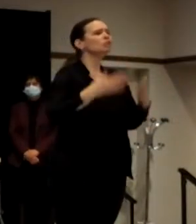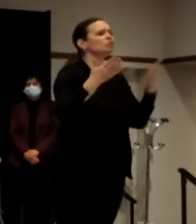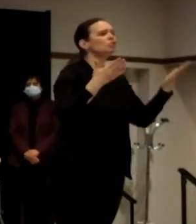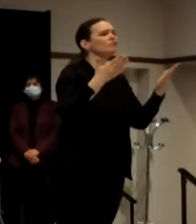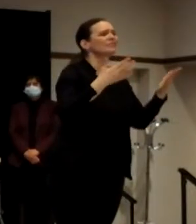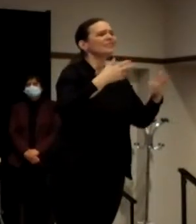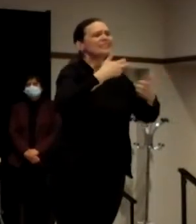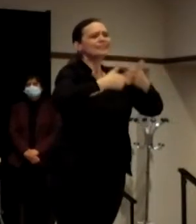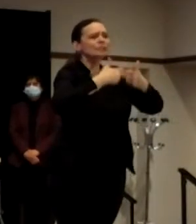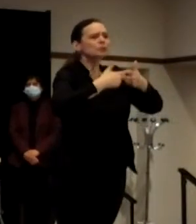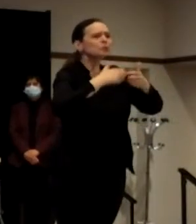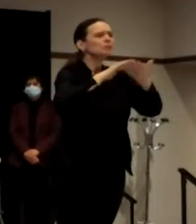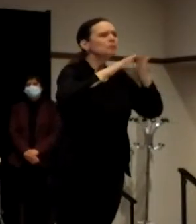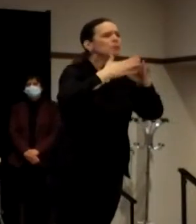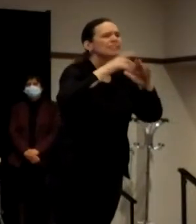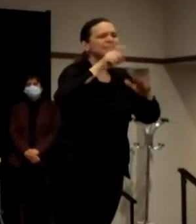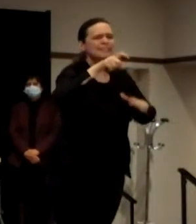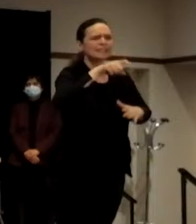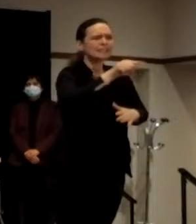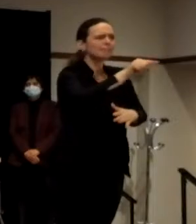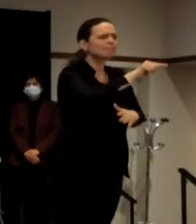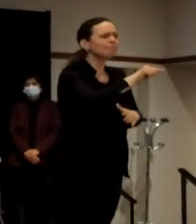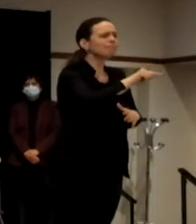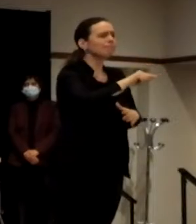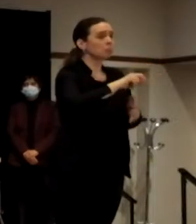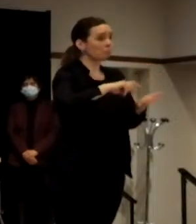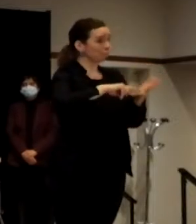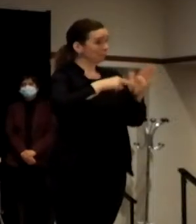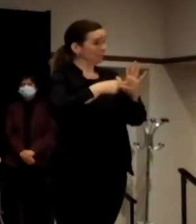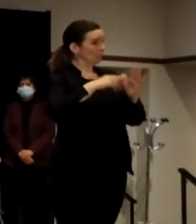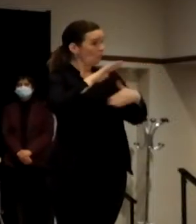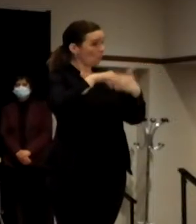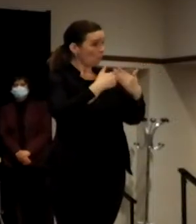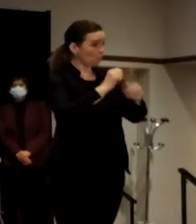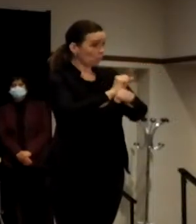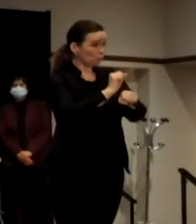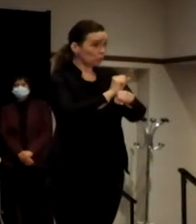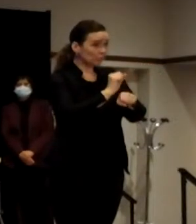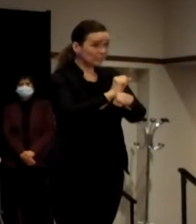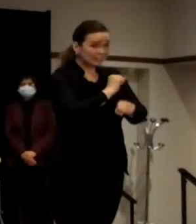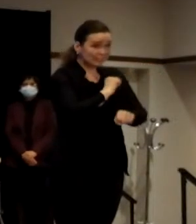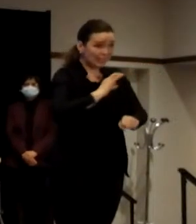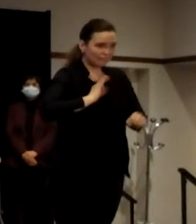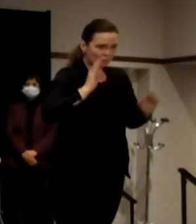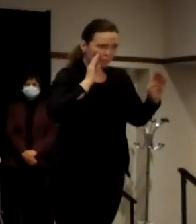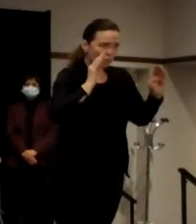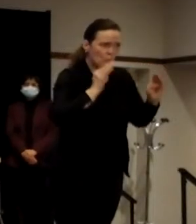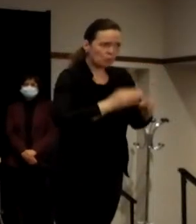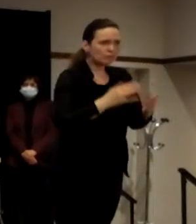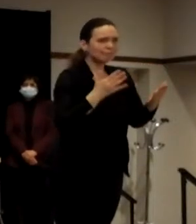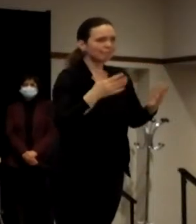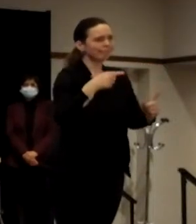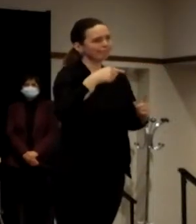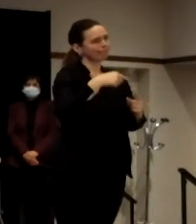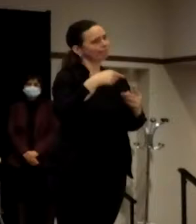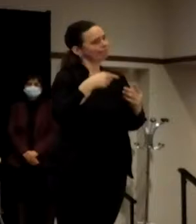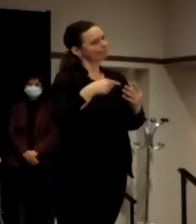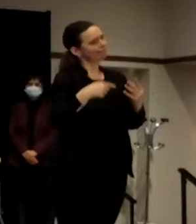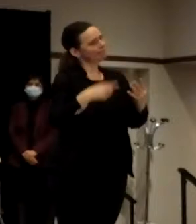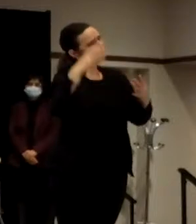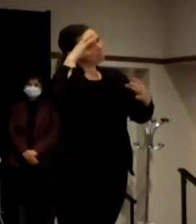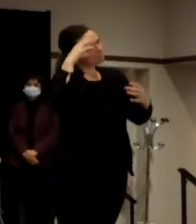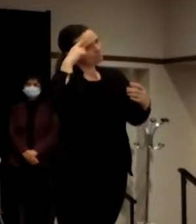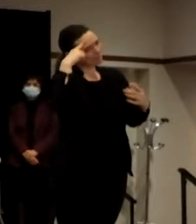and we're going to need our workforce under the same roof in some cases to be able to meet